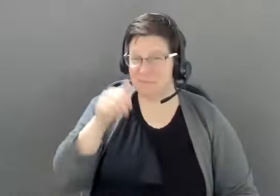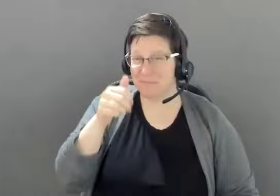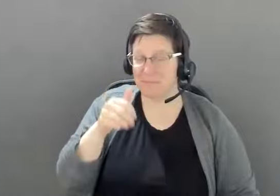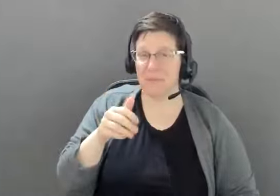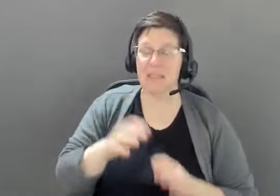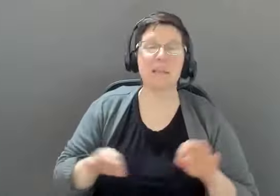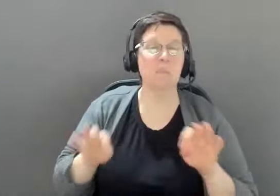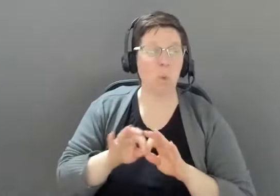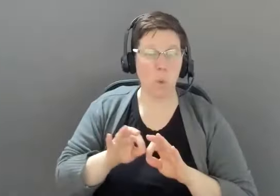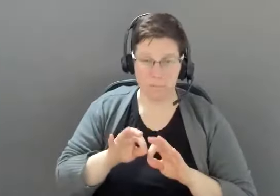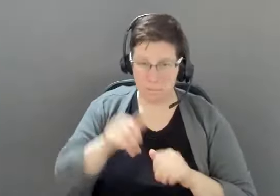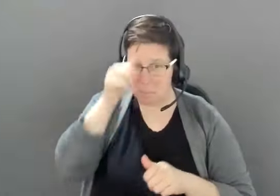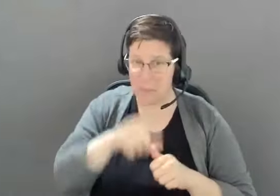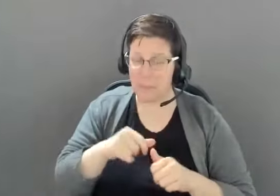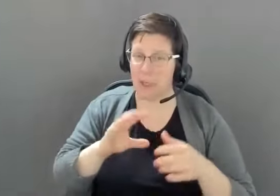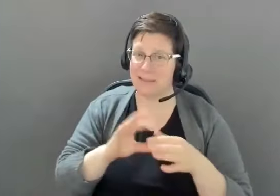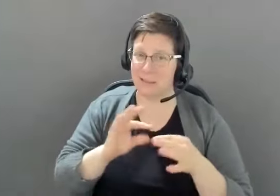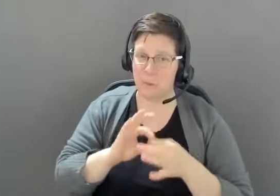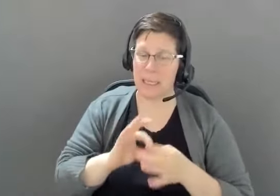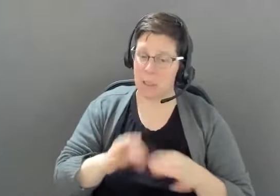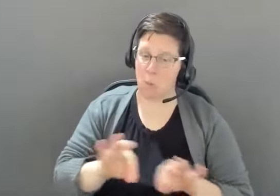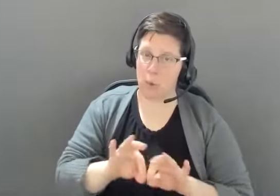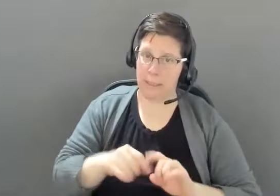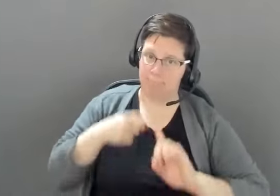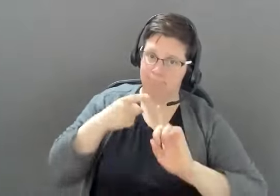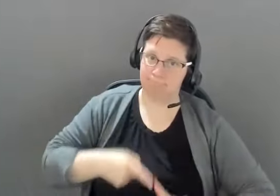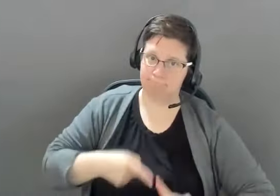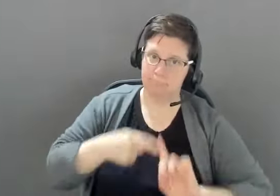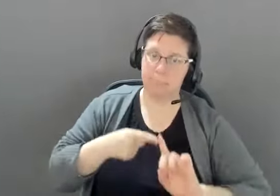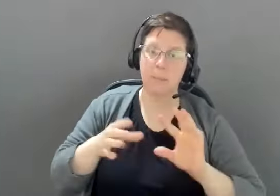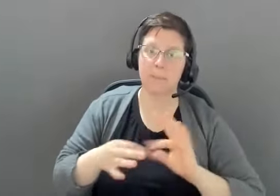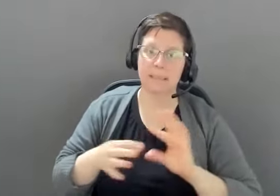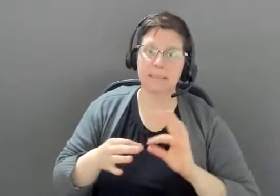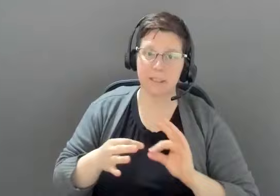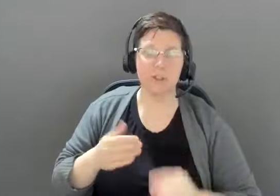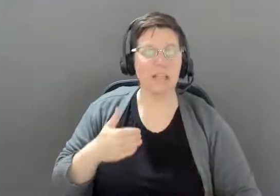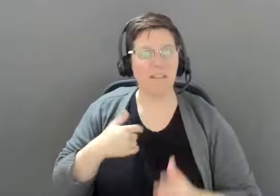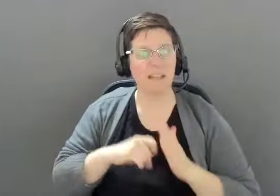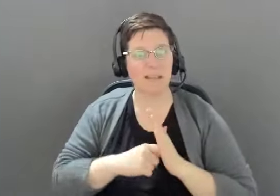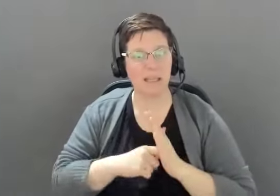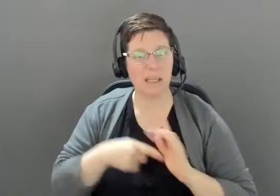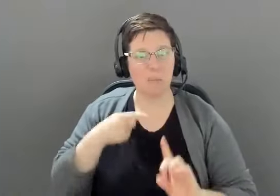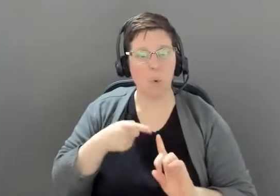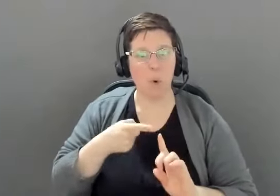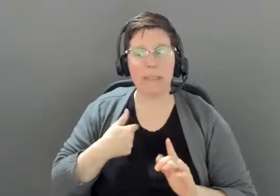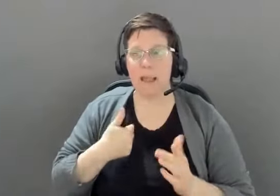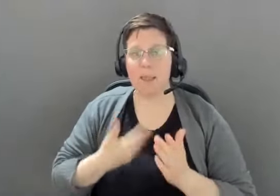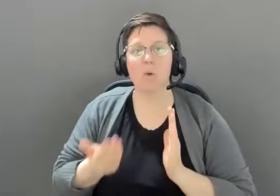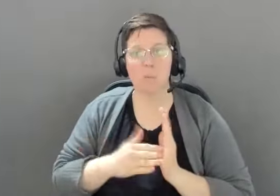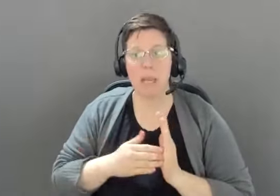our message, having key points to register and then repeating those things over and over again to parliamentarians.